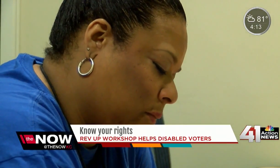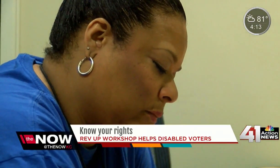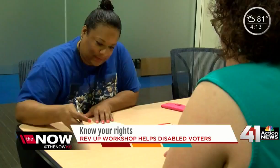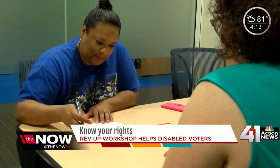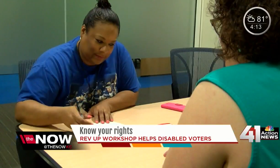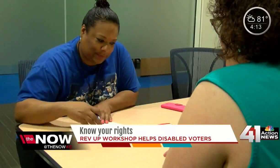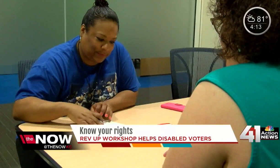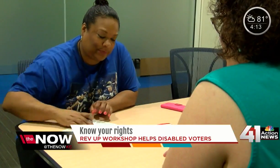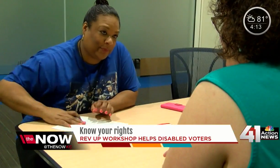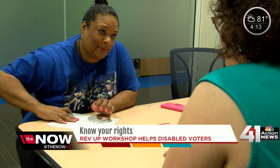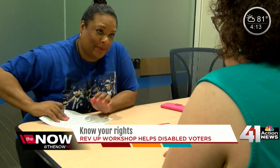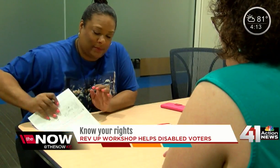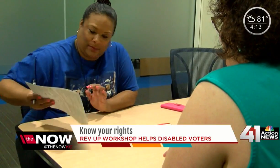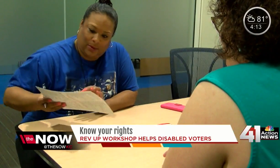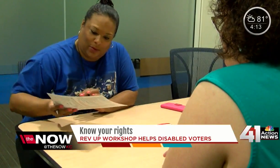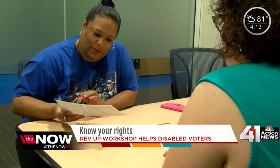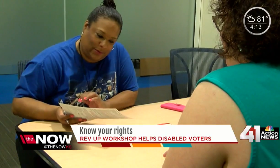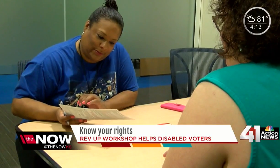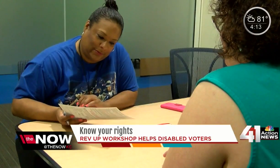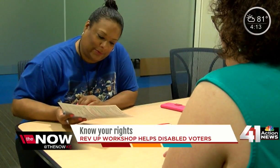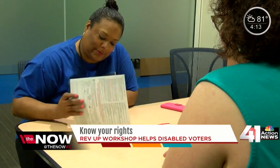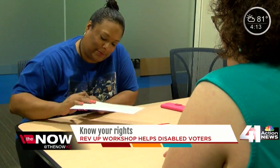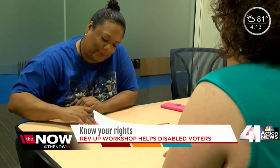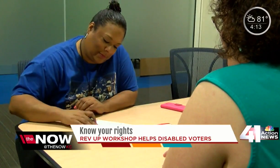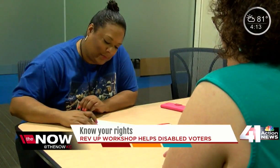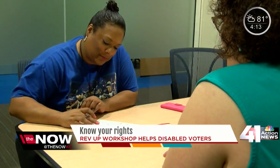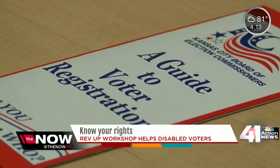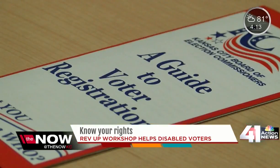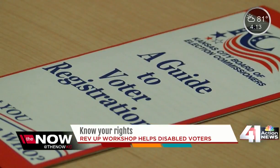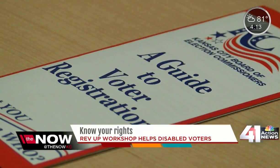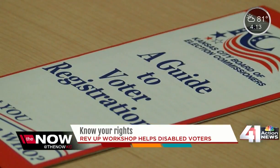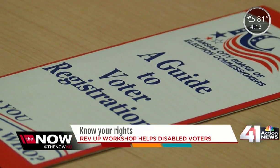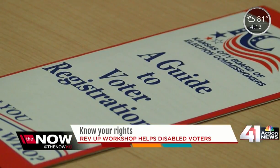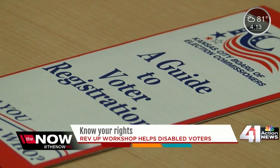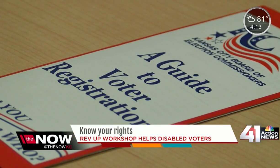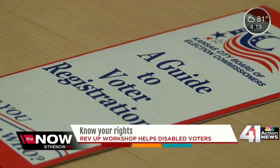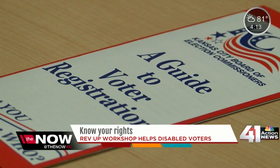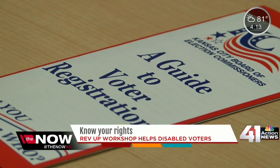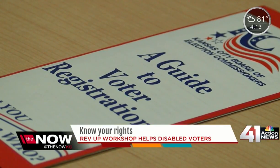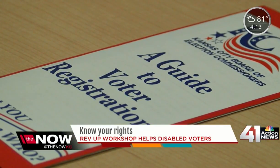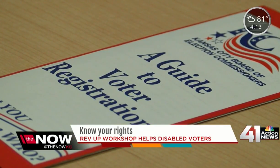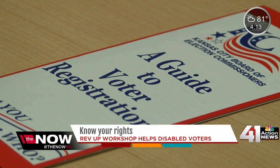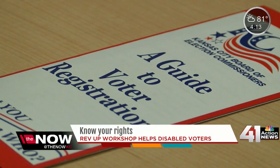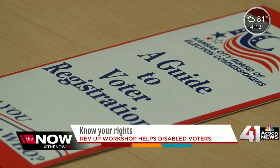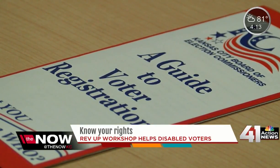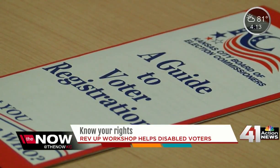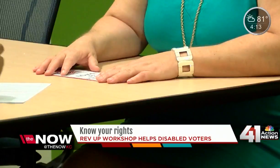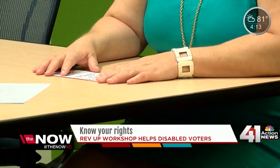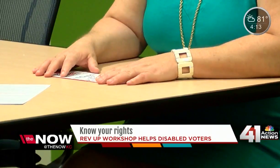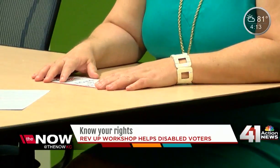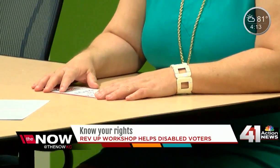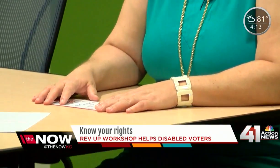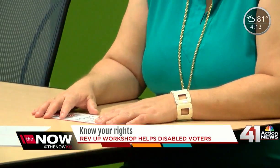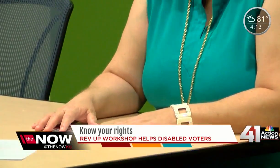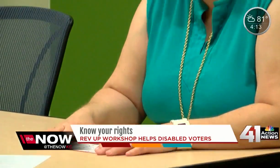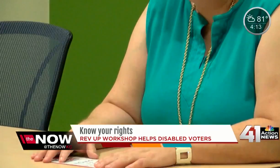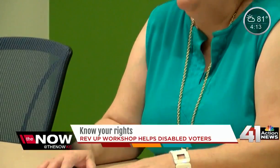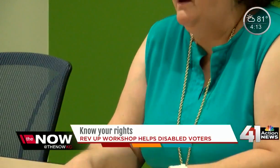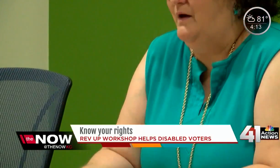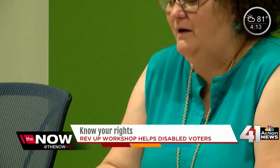and accessibility that directly impact people with disabilities. If they're not involved in voting, how can that affect and make the change